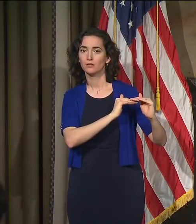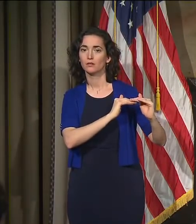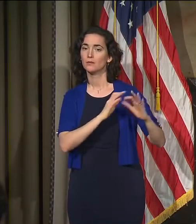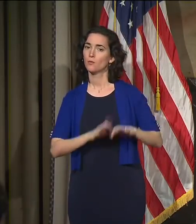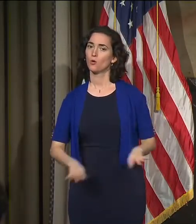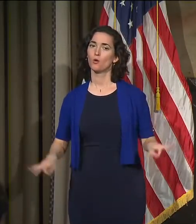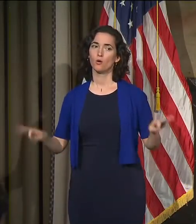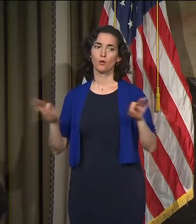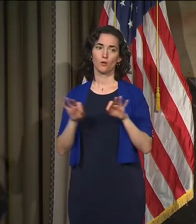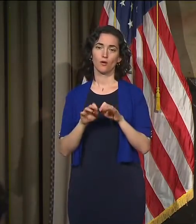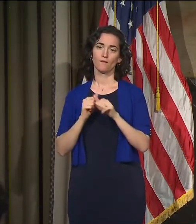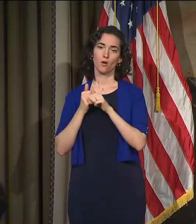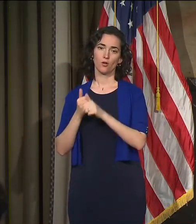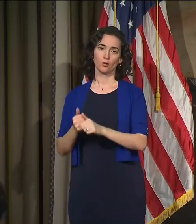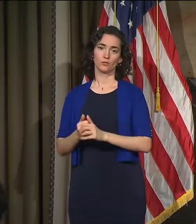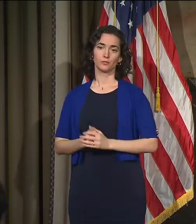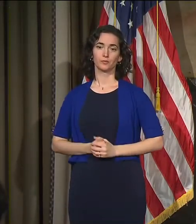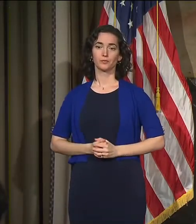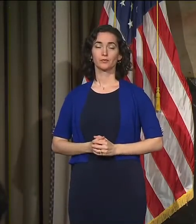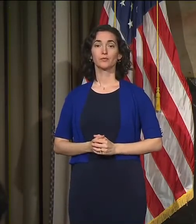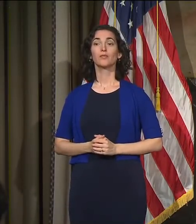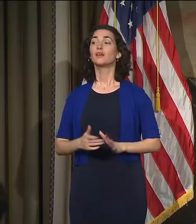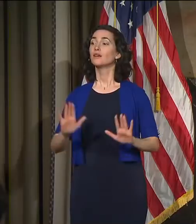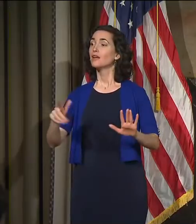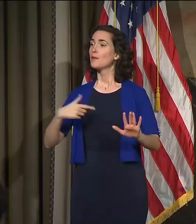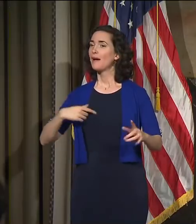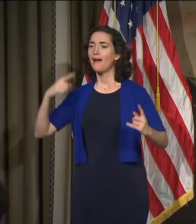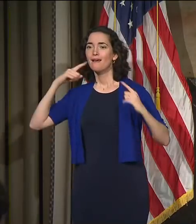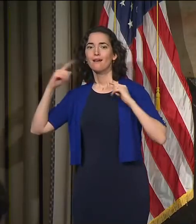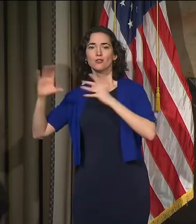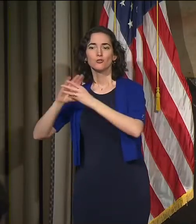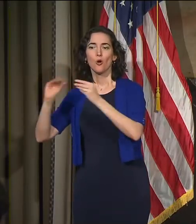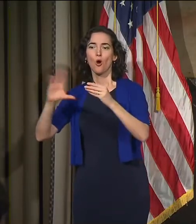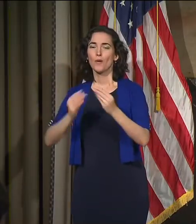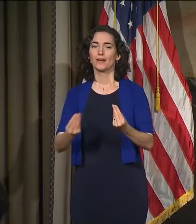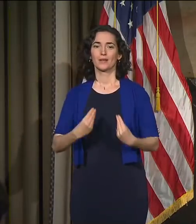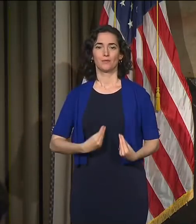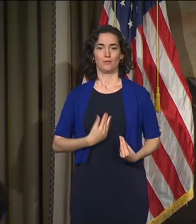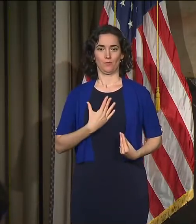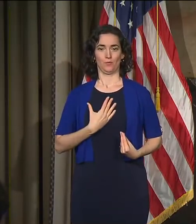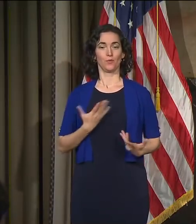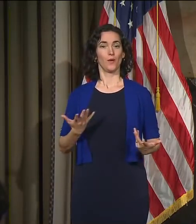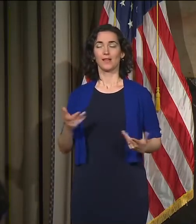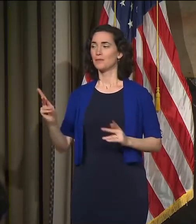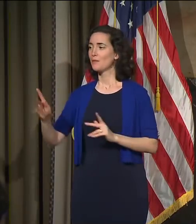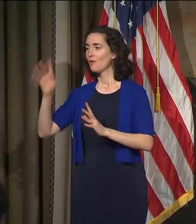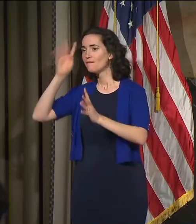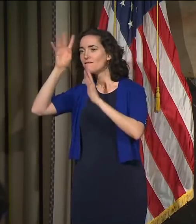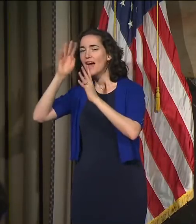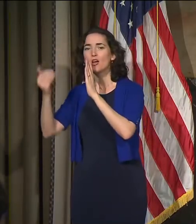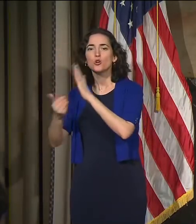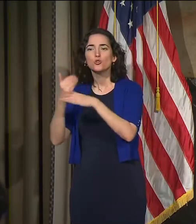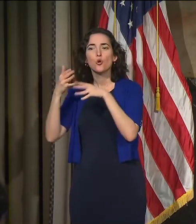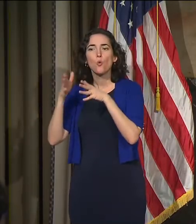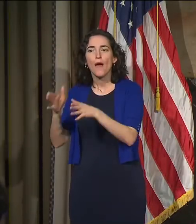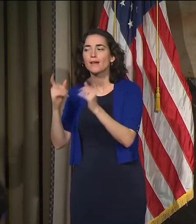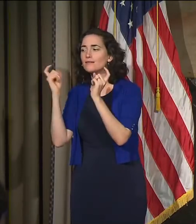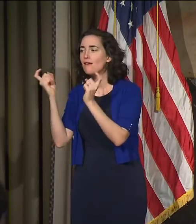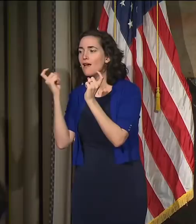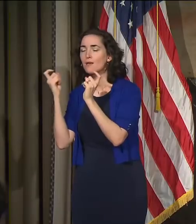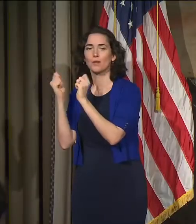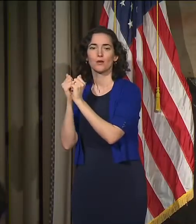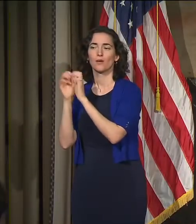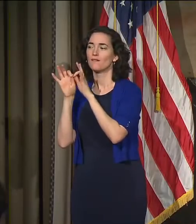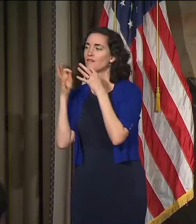I have been encouraged about some stories that I'm hearing from individuals who are getting creative this year and finding new ways to celebrate and